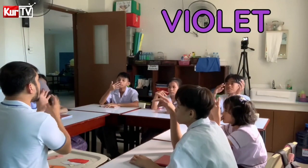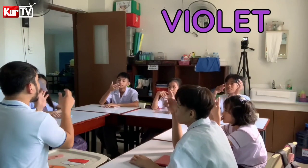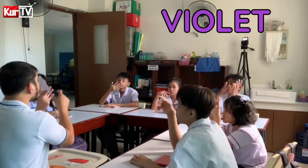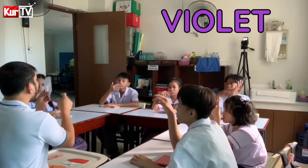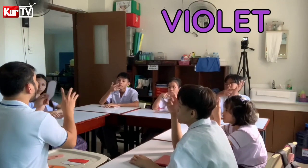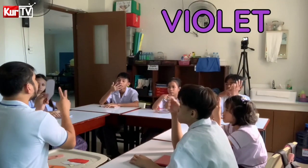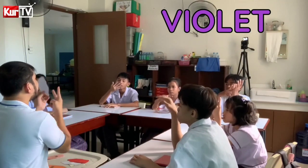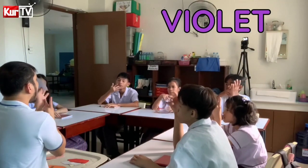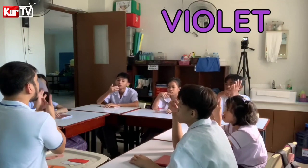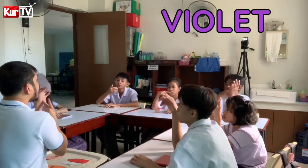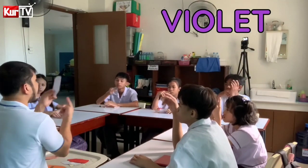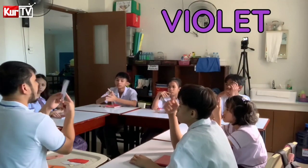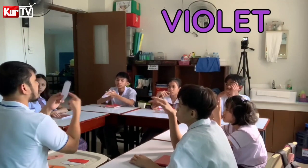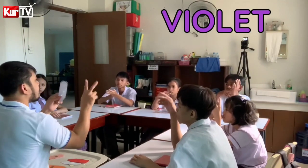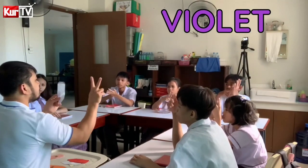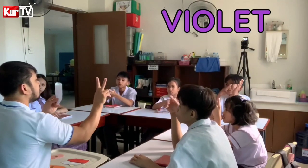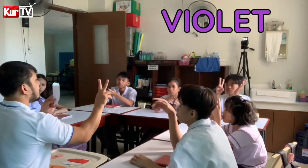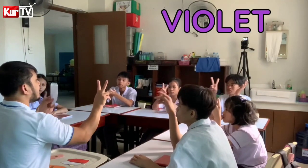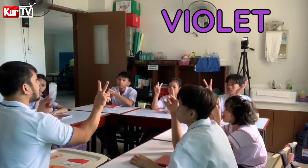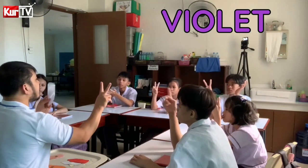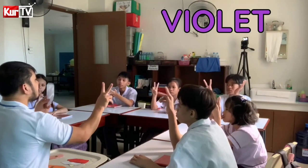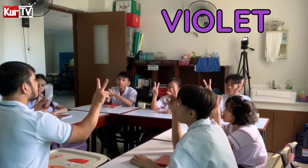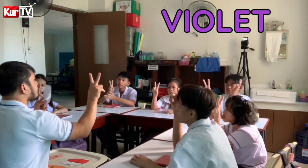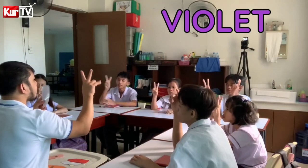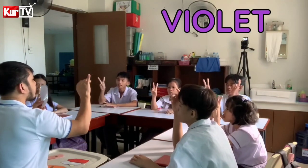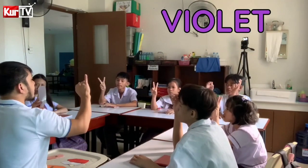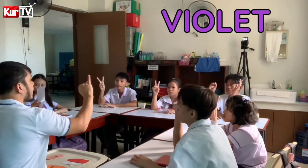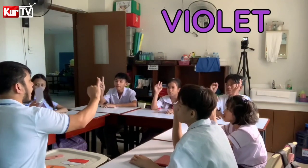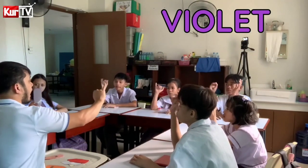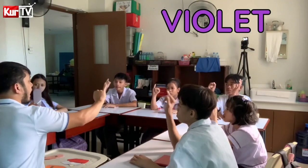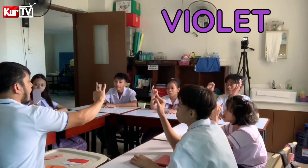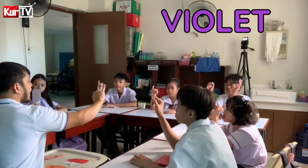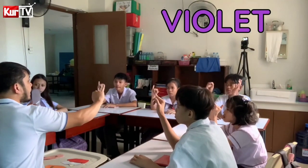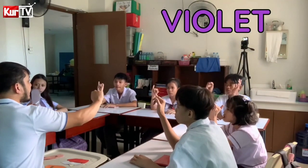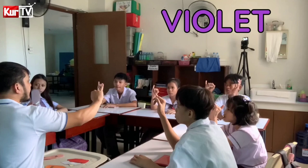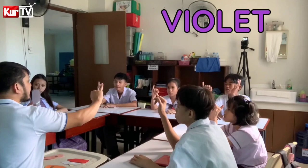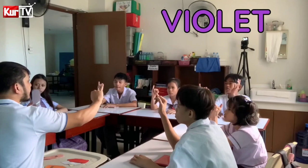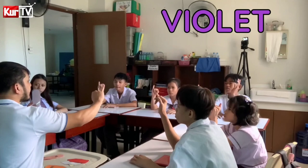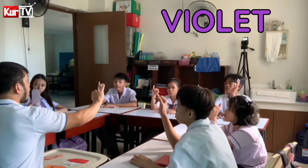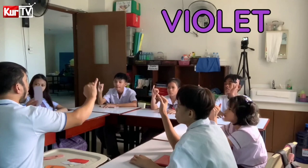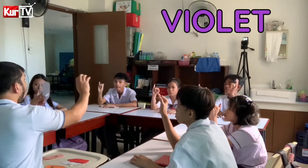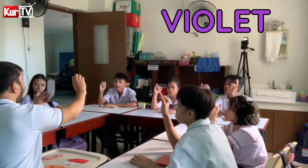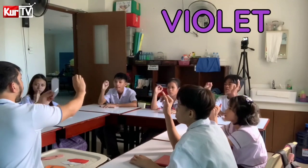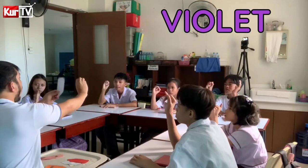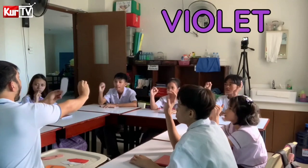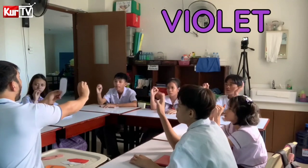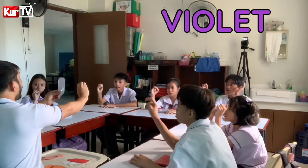word violet. V-I-O